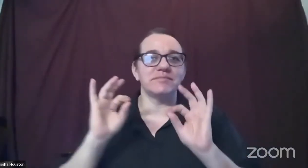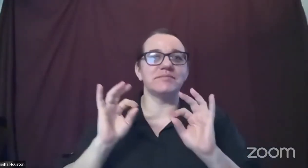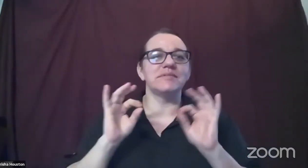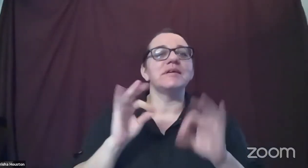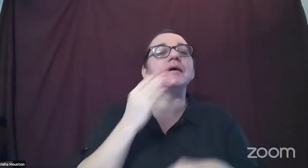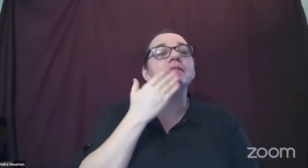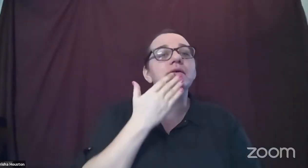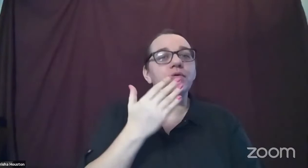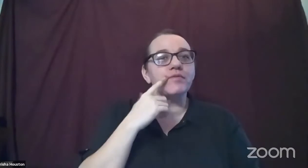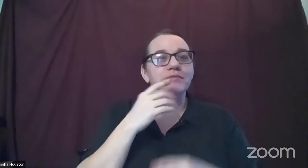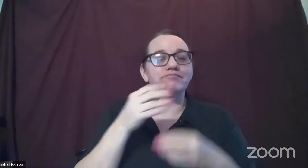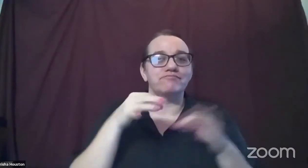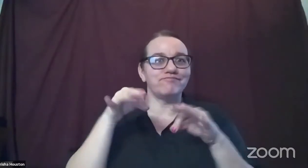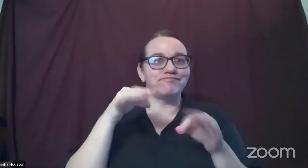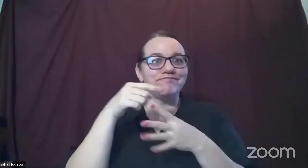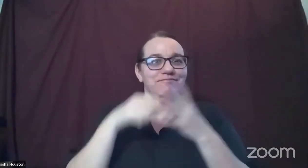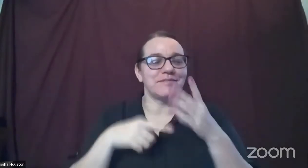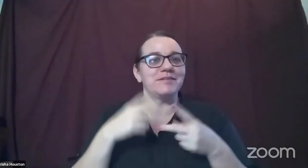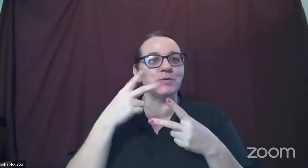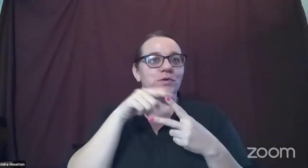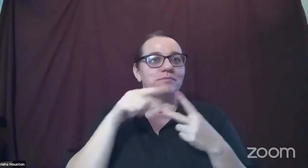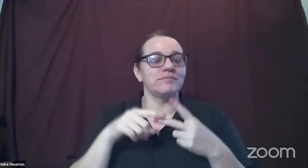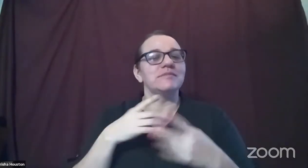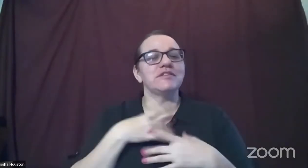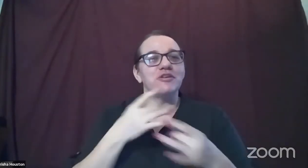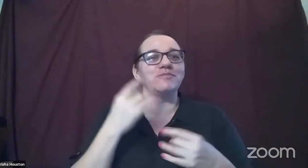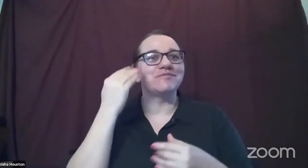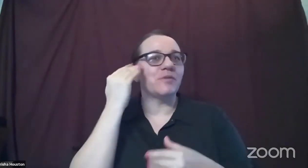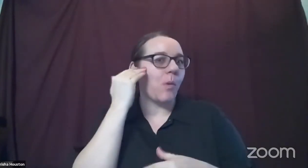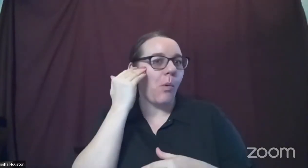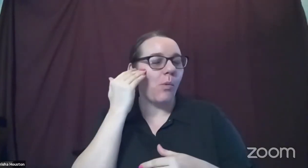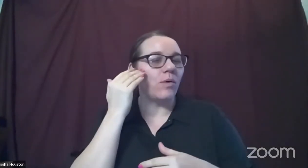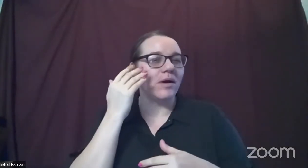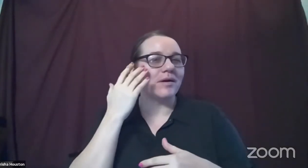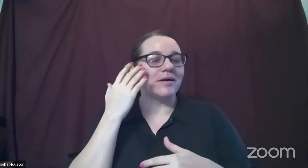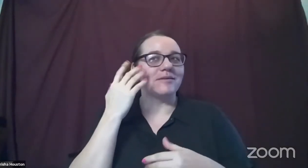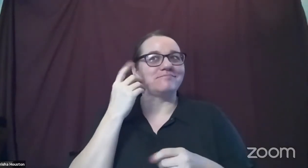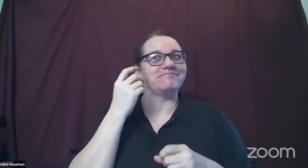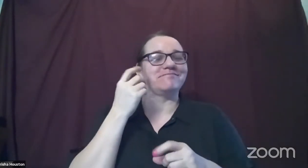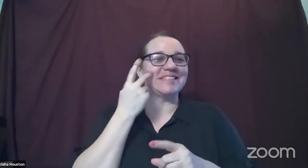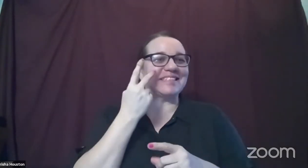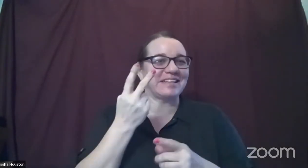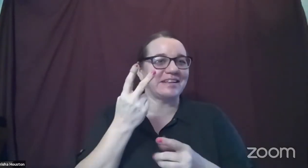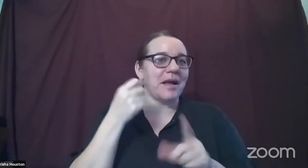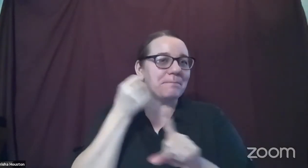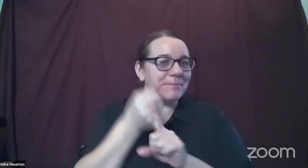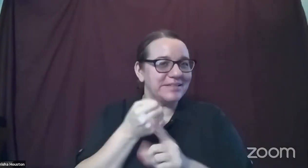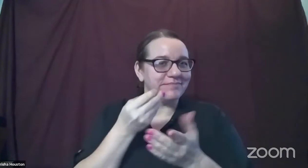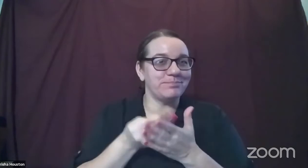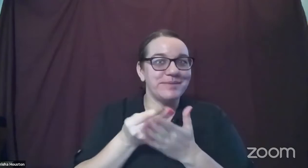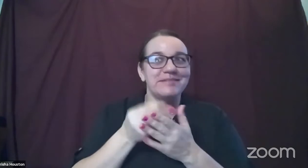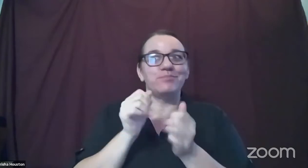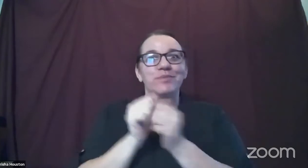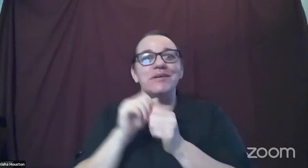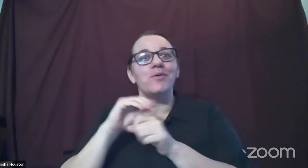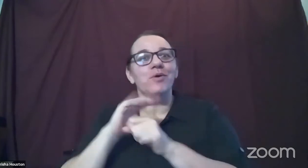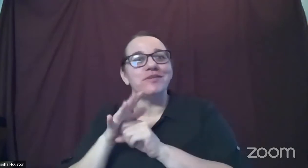Okay. Back to Tricia. Thank you, Steve, for going over those. It's really interesting to see